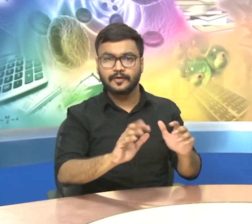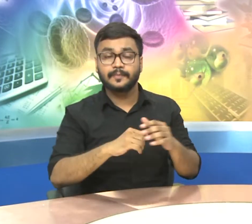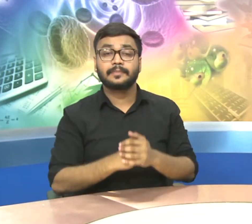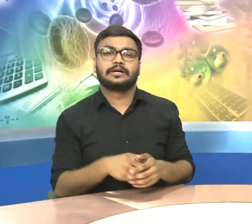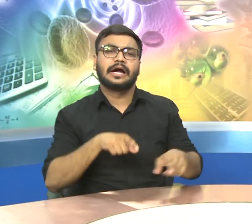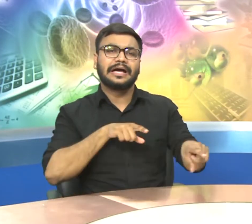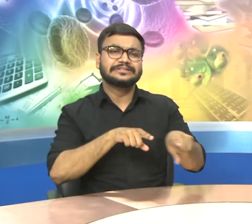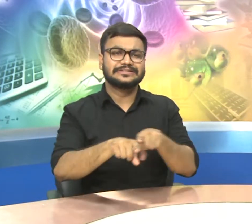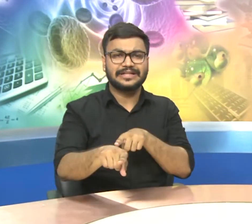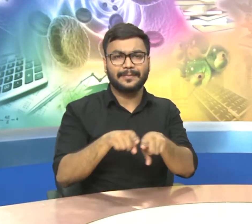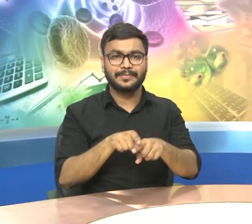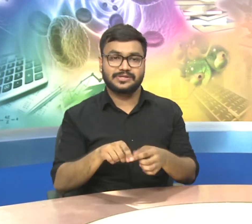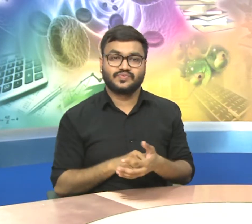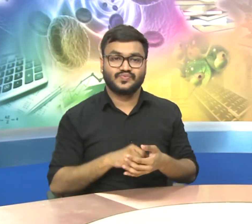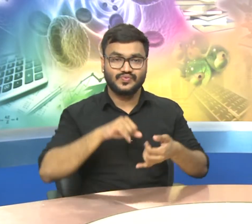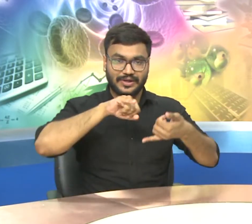For example,